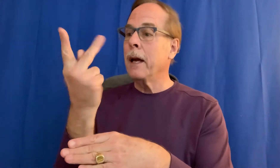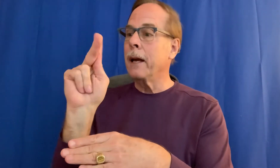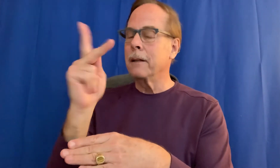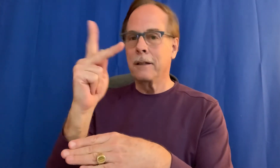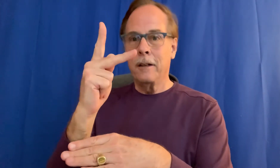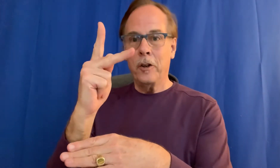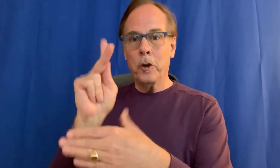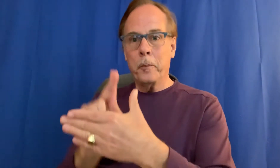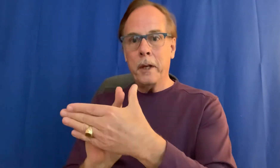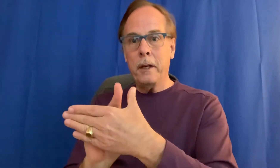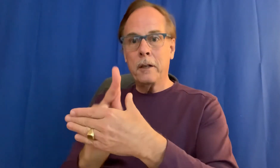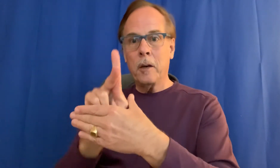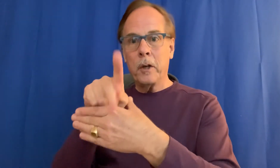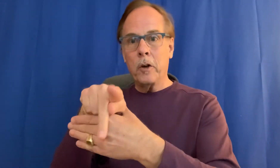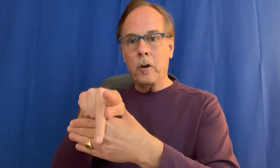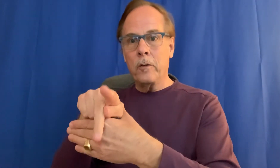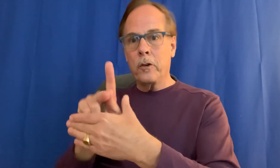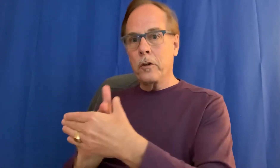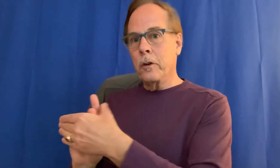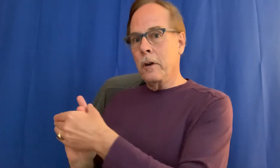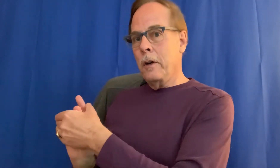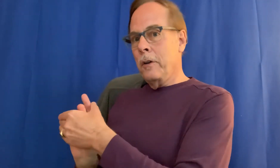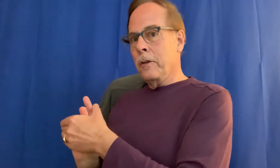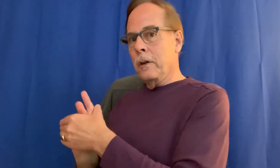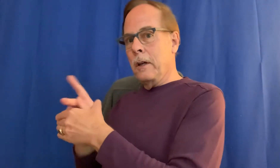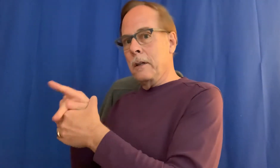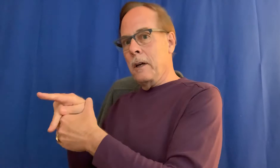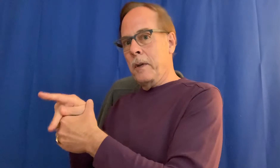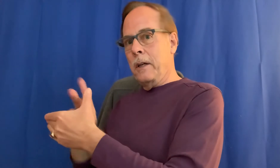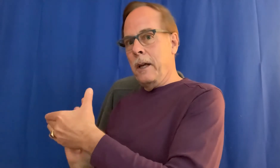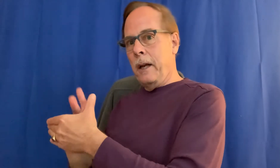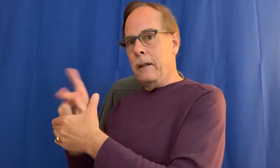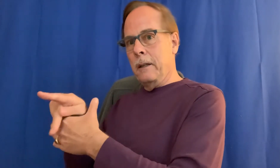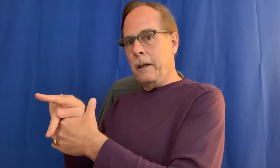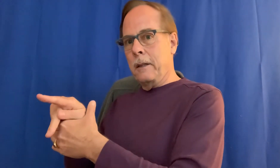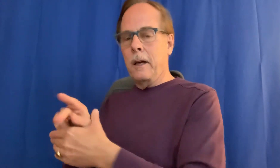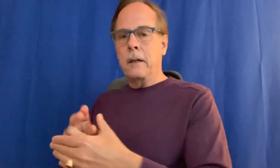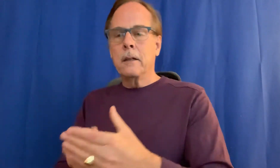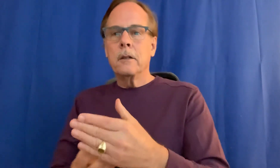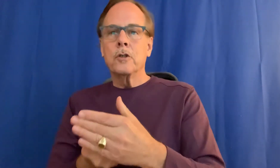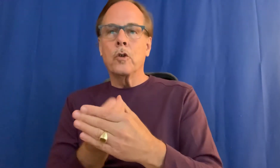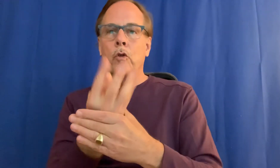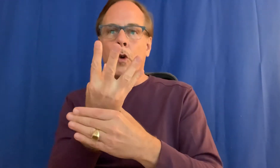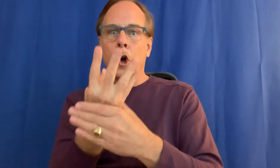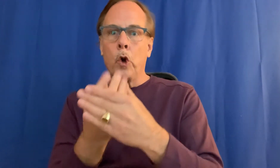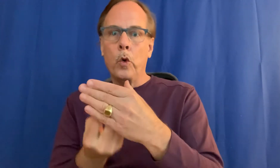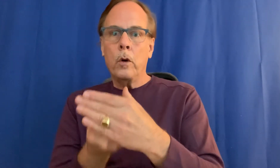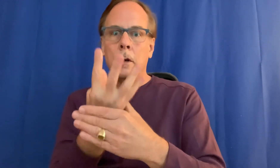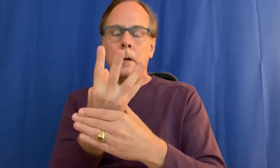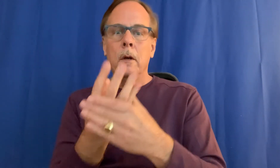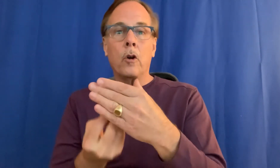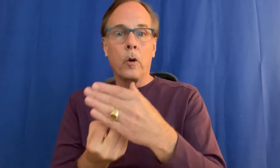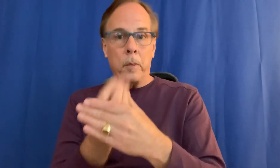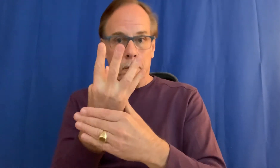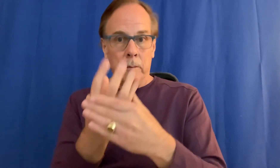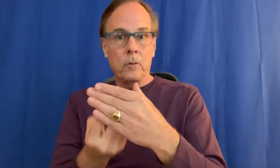plant. Your P coming over your non-dominant hand, like that. So grow, or